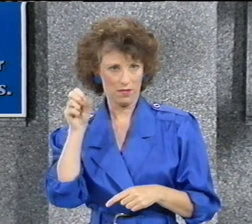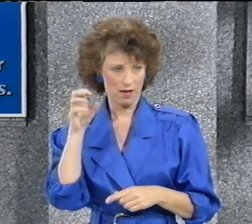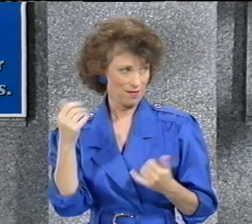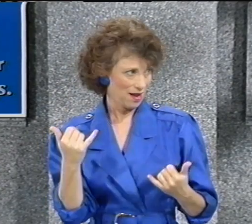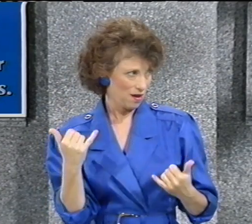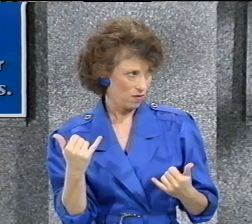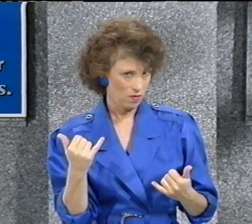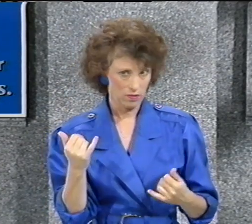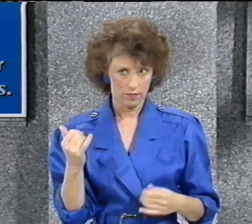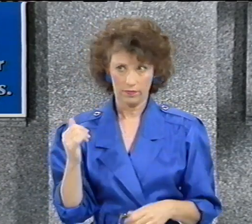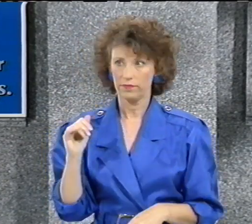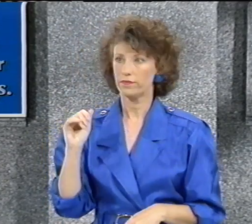Now, which word am I spelling?